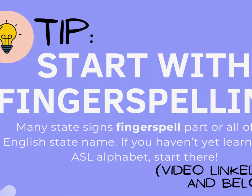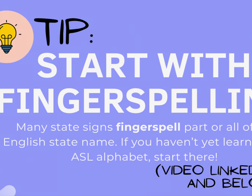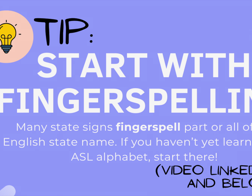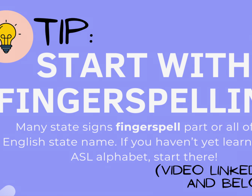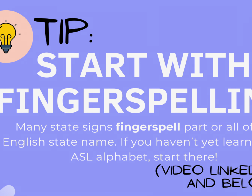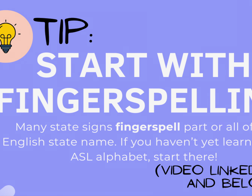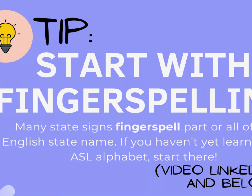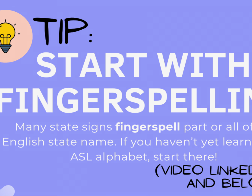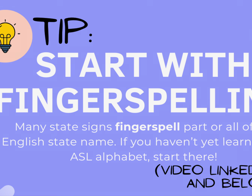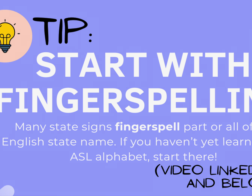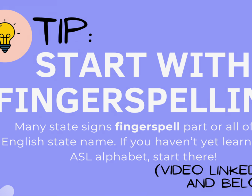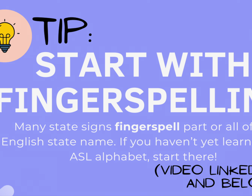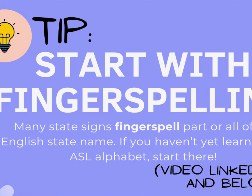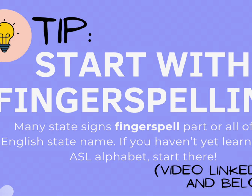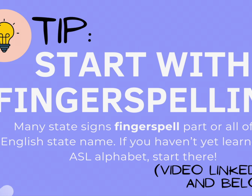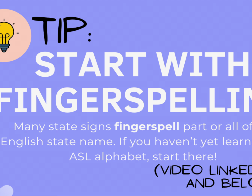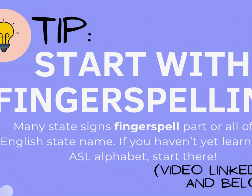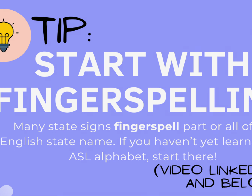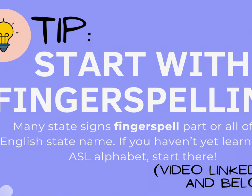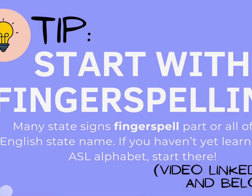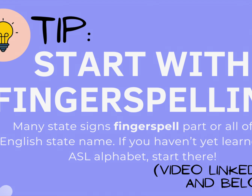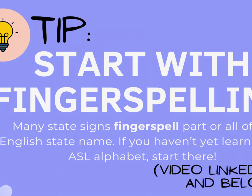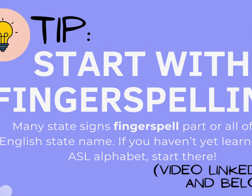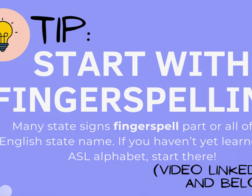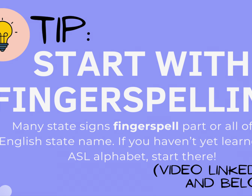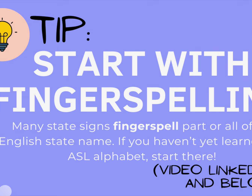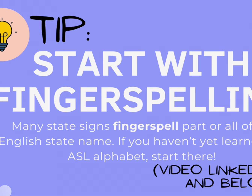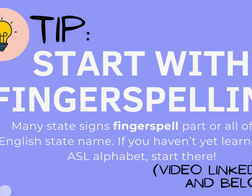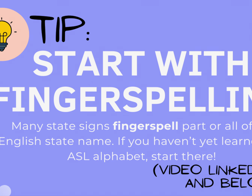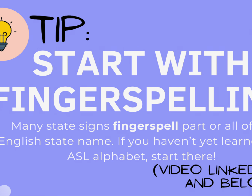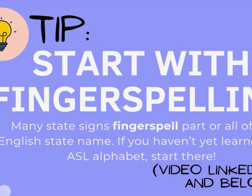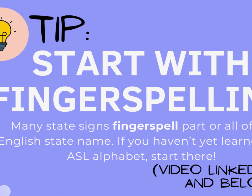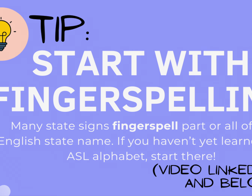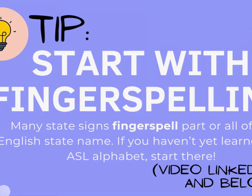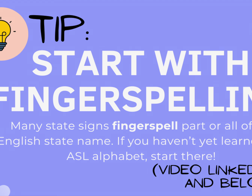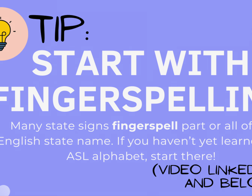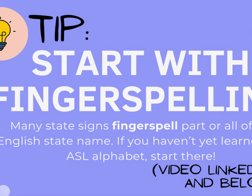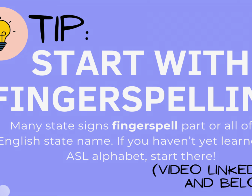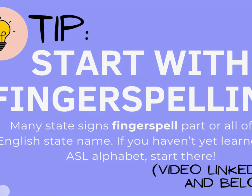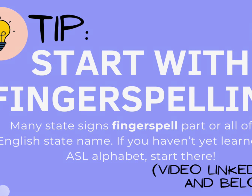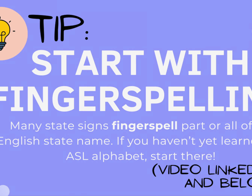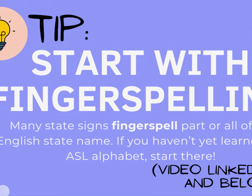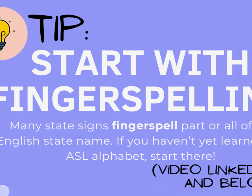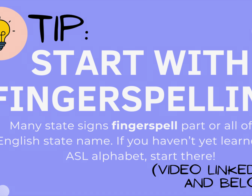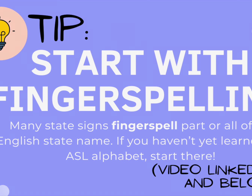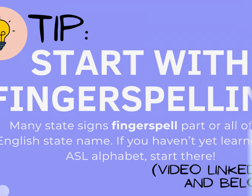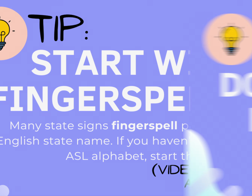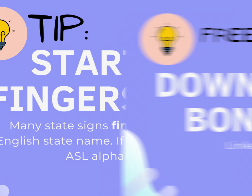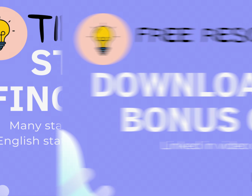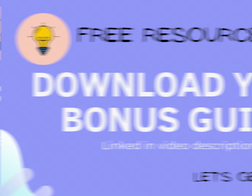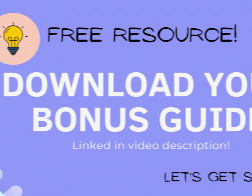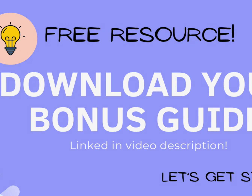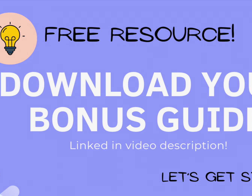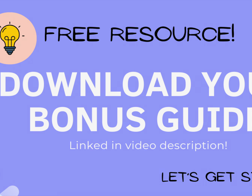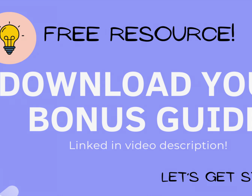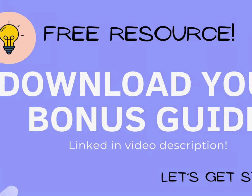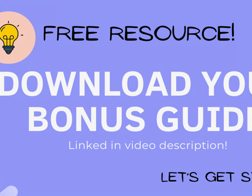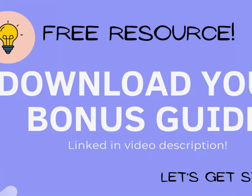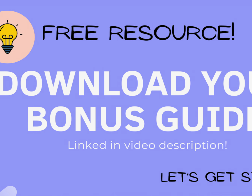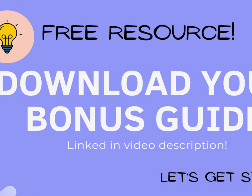name. If you haven't yet learned the ASL alphabet, start there. A helpful video is linked above and below. You can also grab a bonus guide